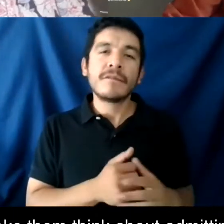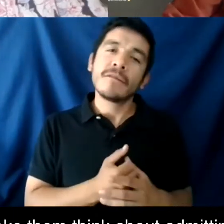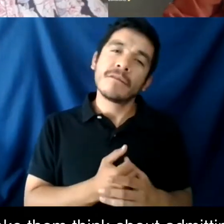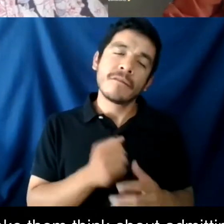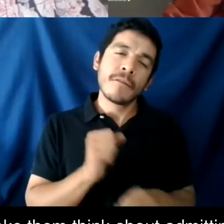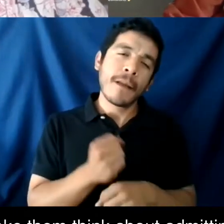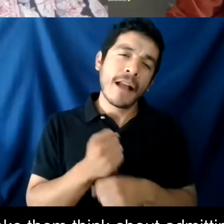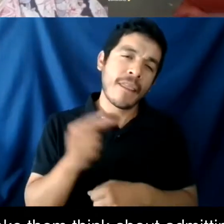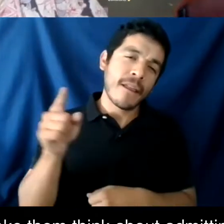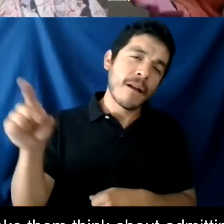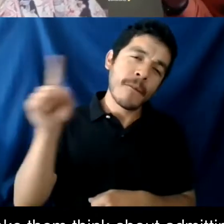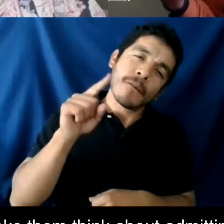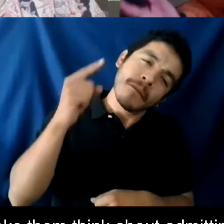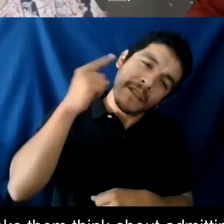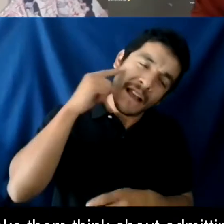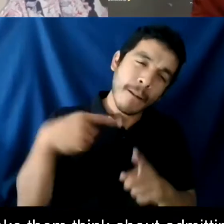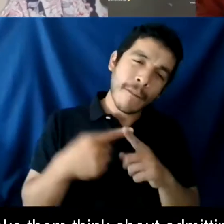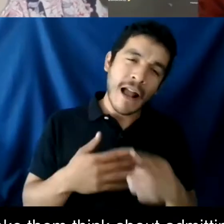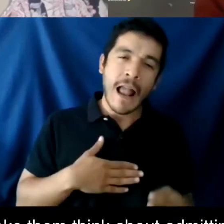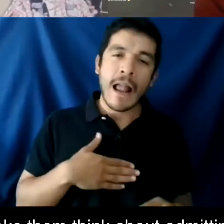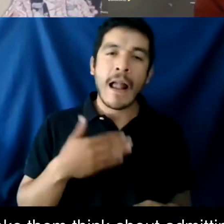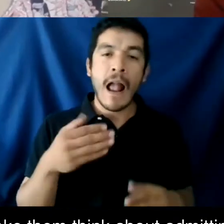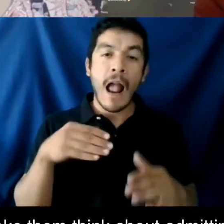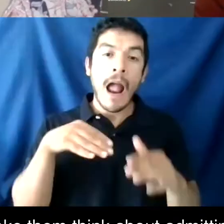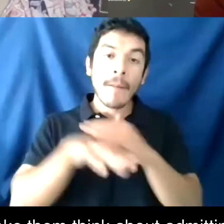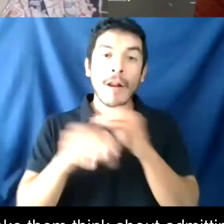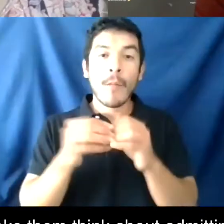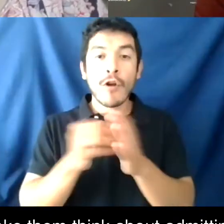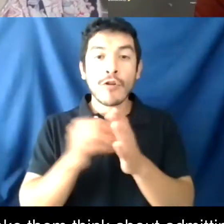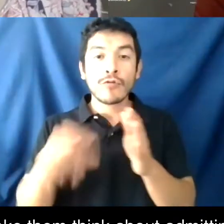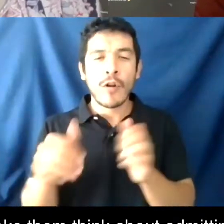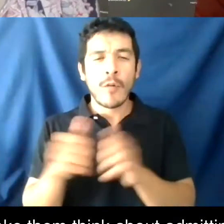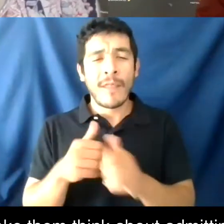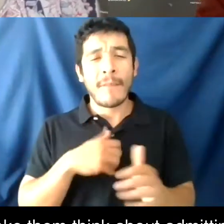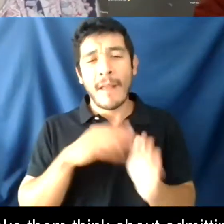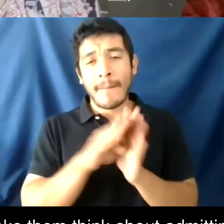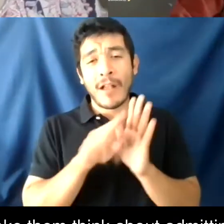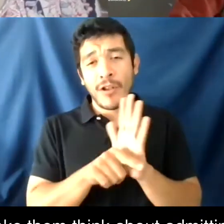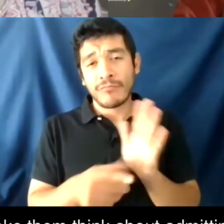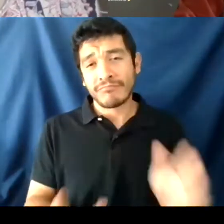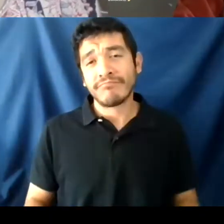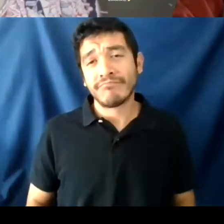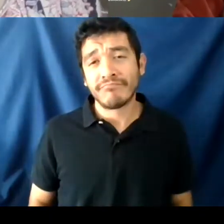make them think about admitting more students with this background. Yeah.